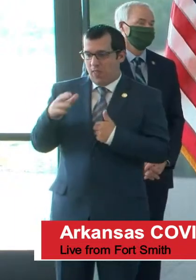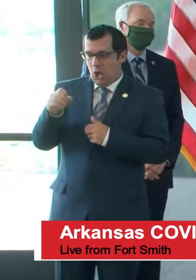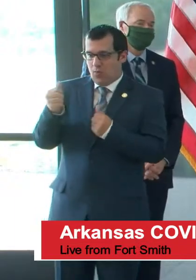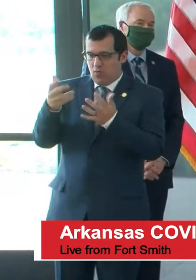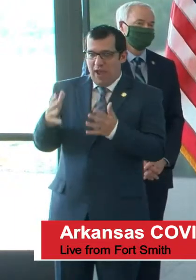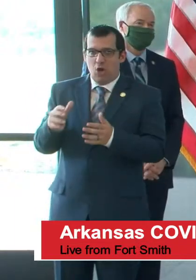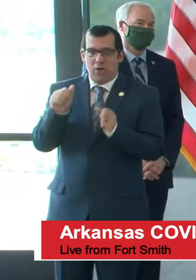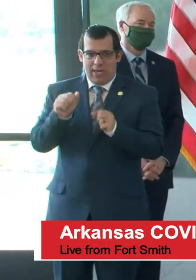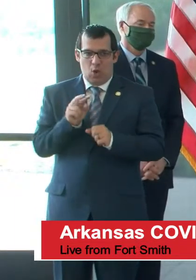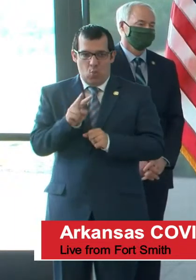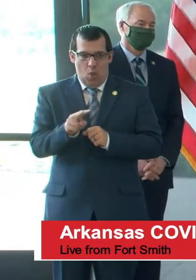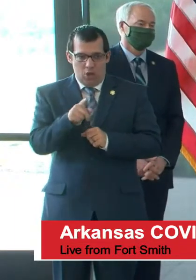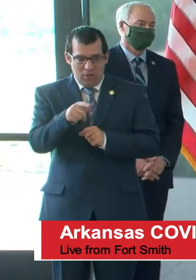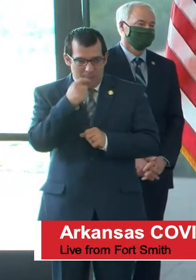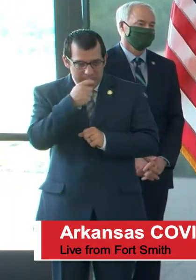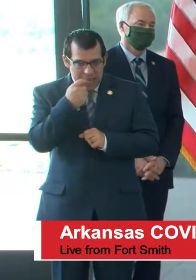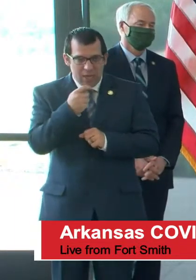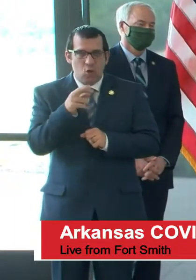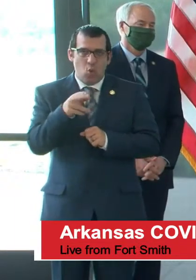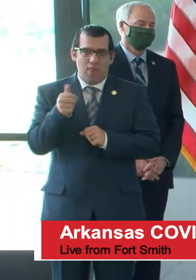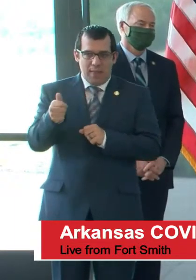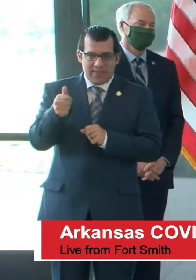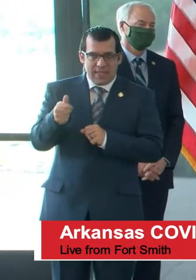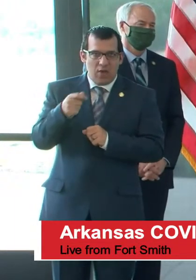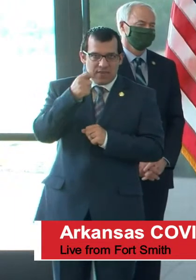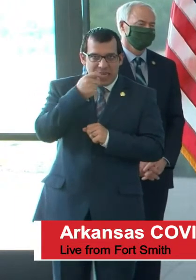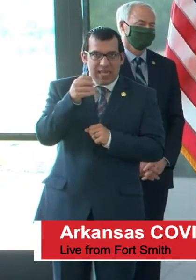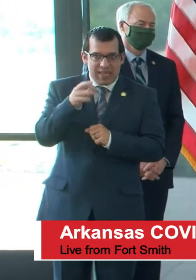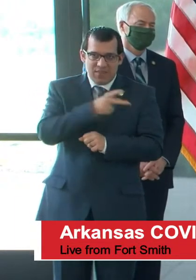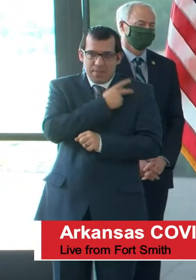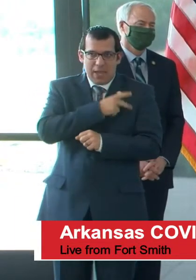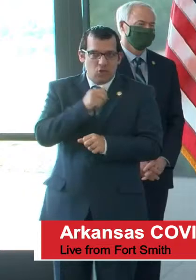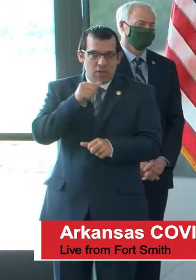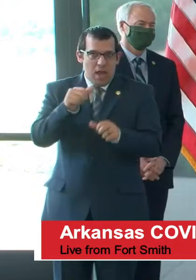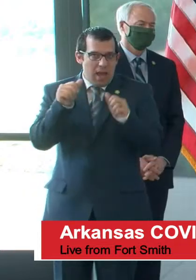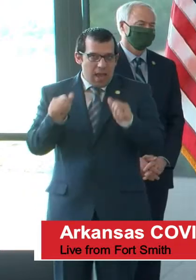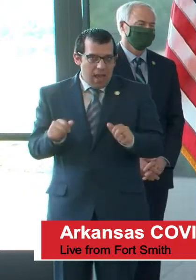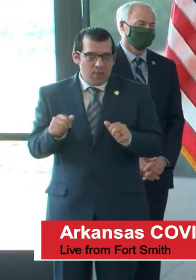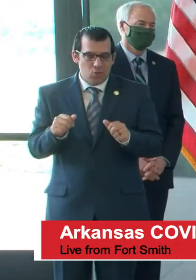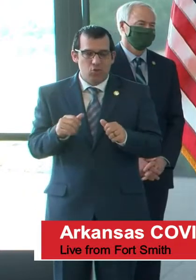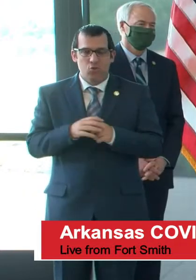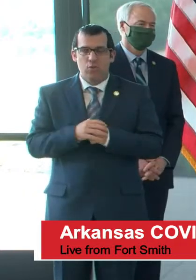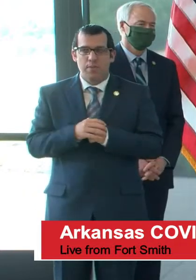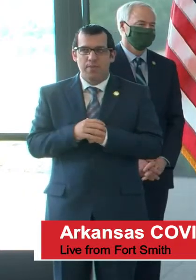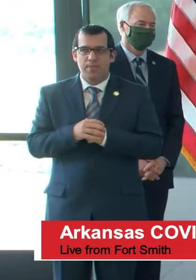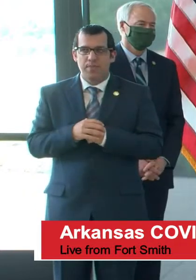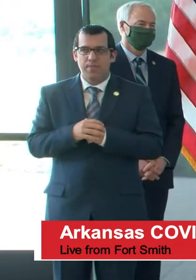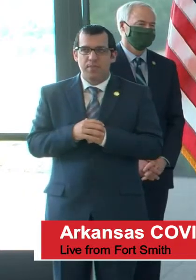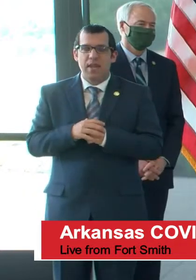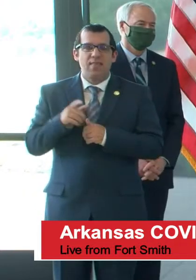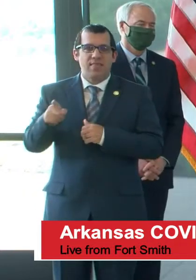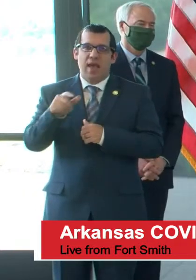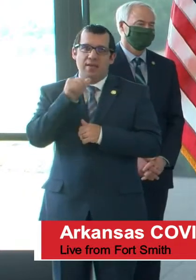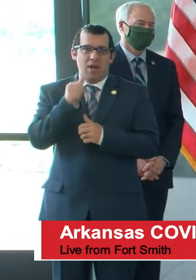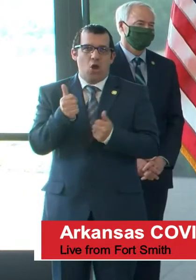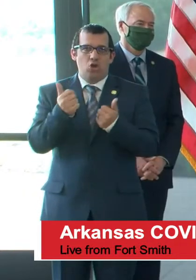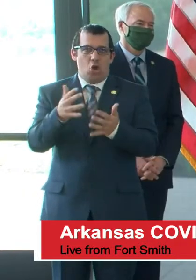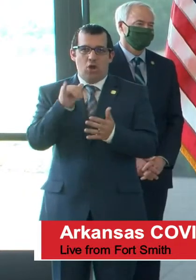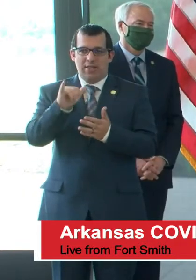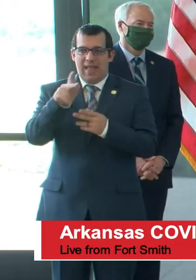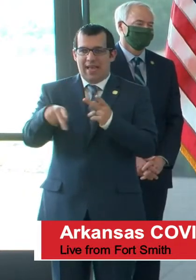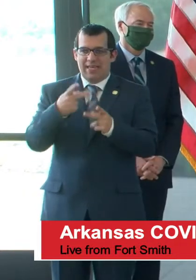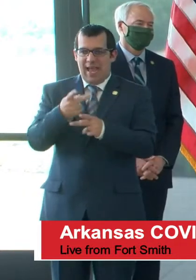can watch them take it, or they can take it themselves if the patient's not able to. And it doesn't cause that kind